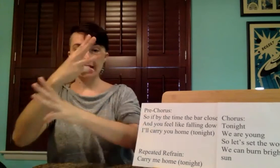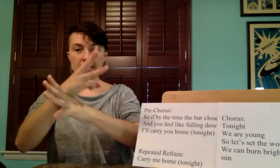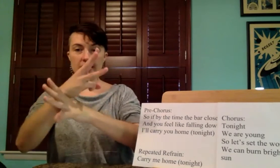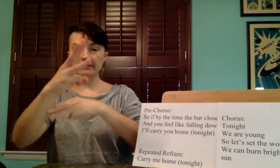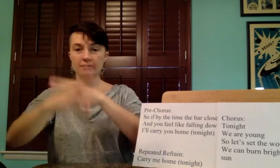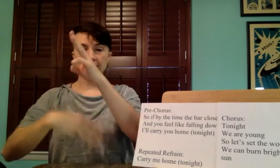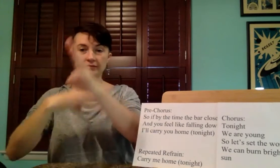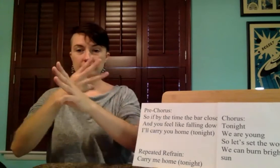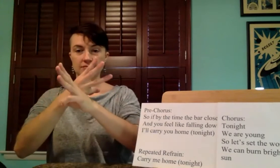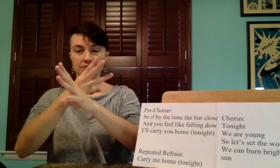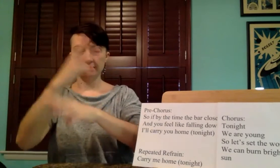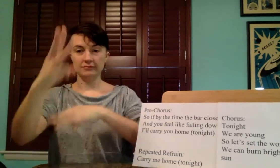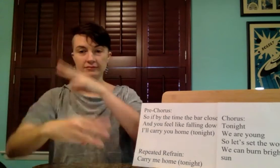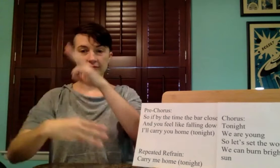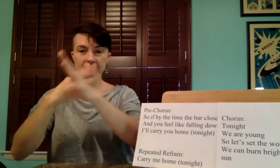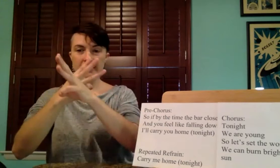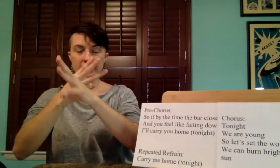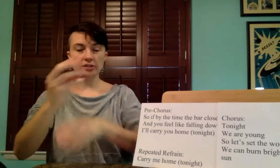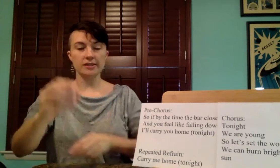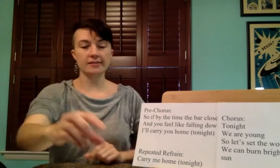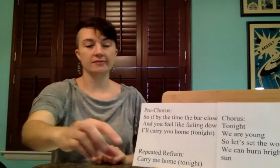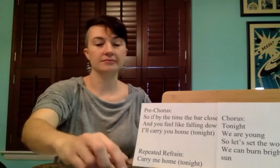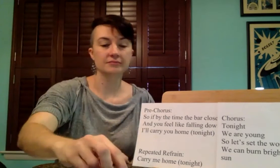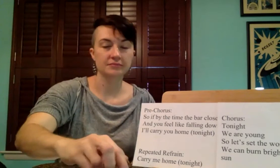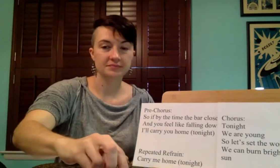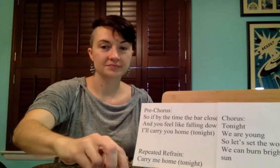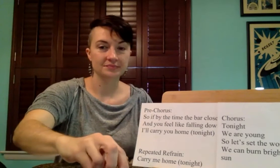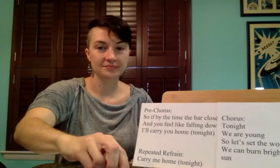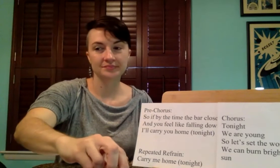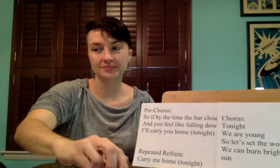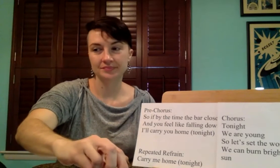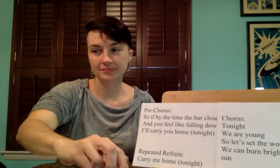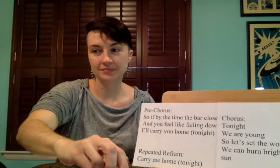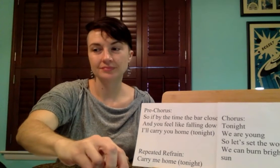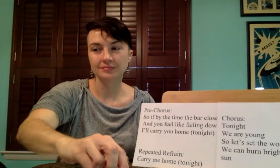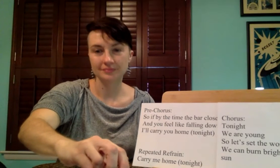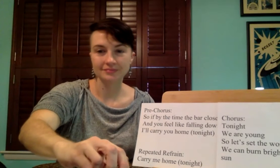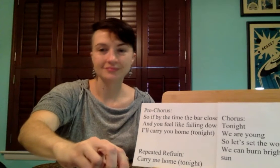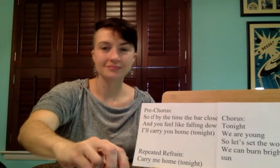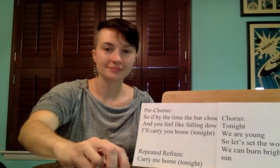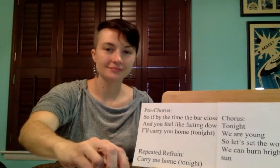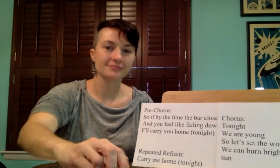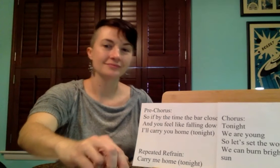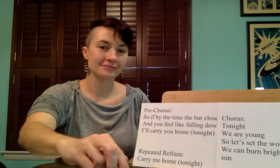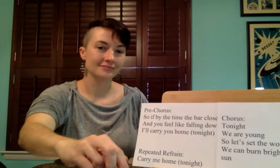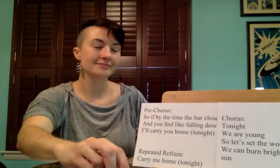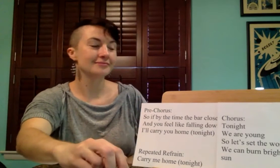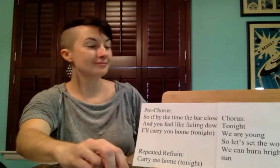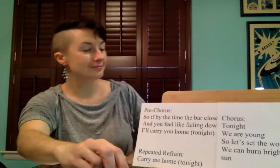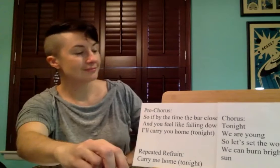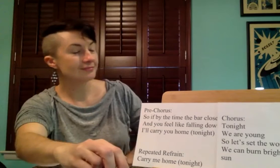and maybe we can find your ways these are falling apart. But our friends are back, so let's raise it